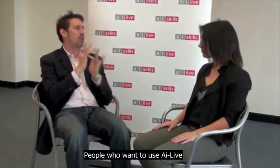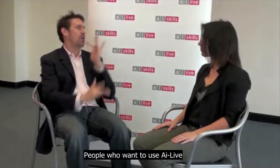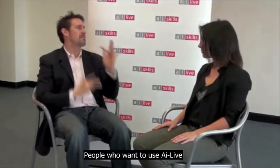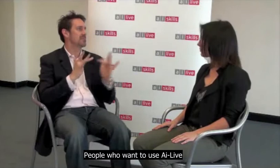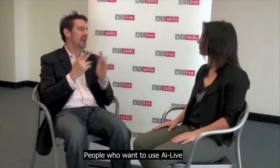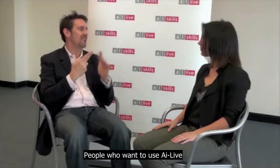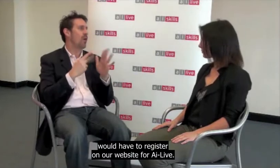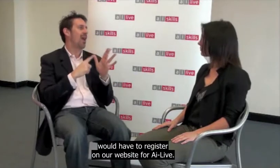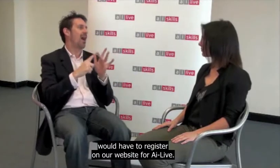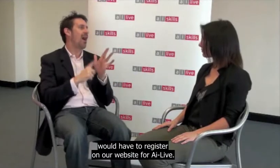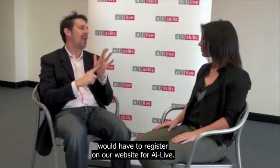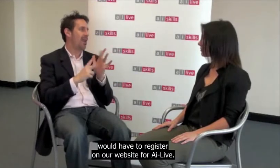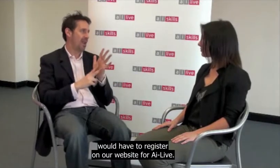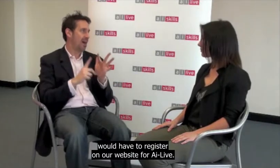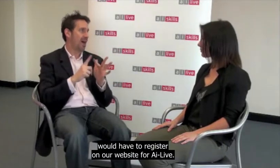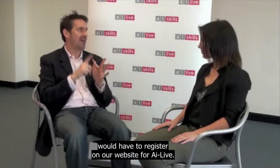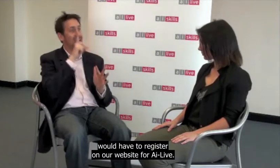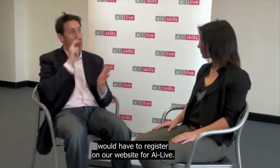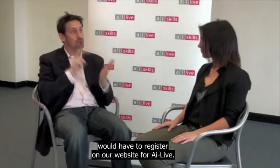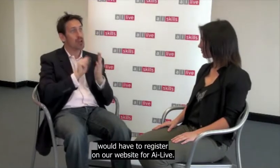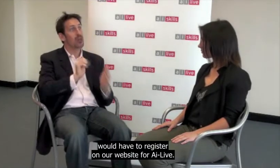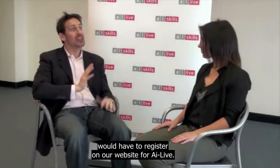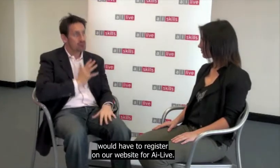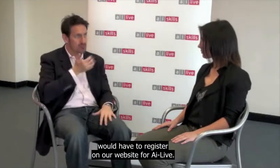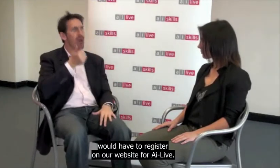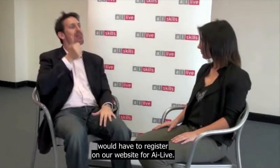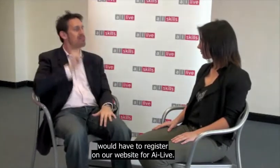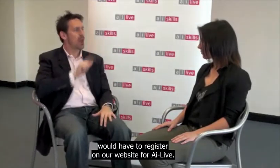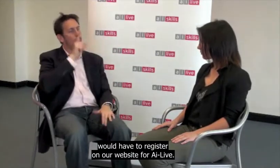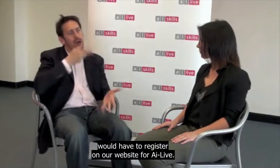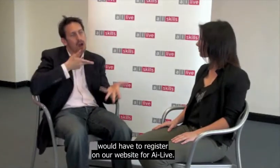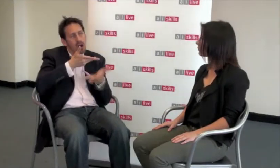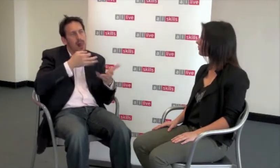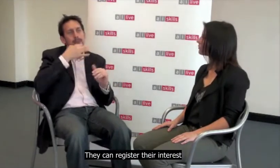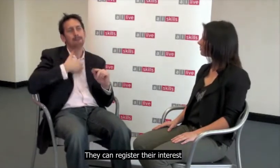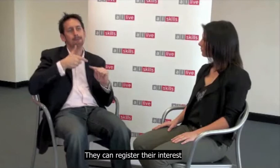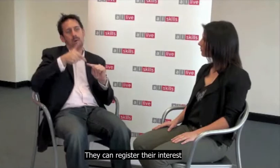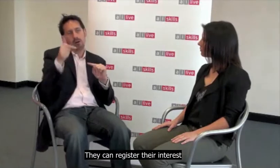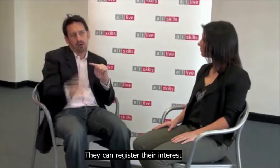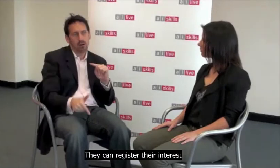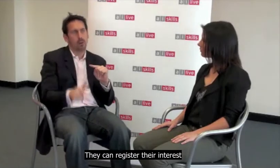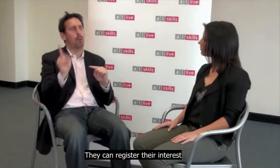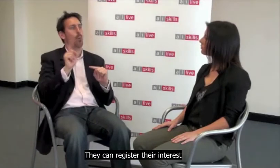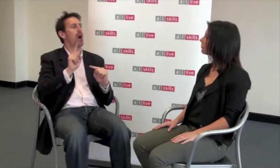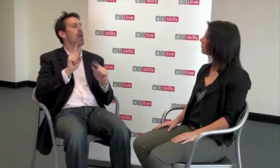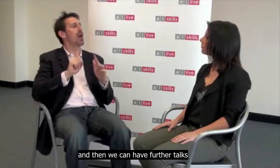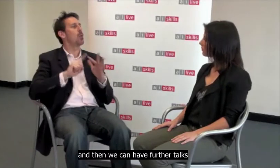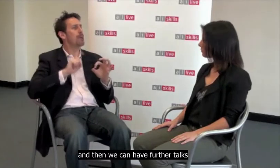AI Live would have to register on our website for AI Live. They can register their interest, and then we can have